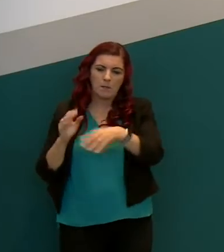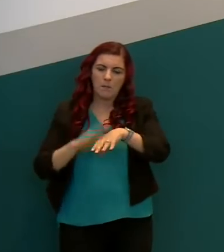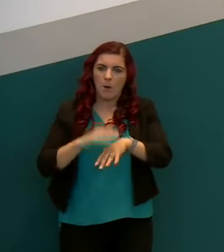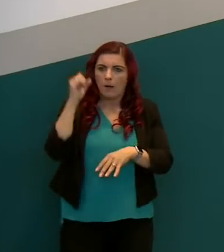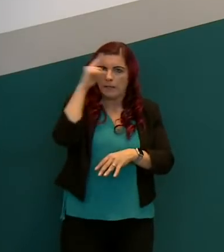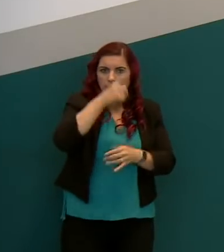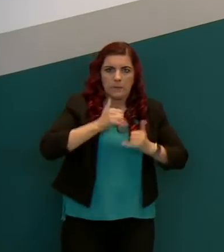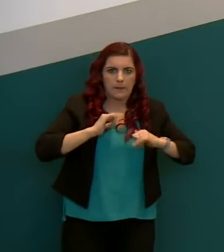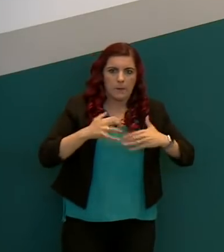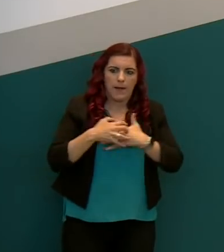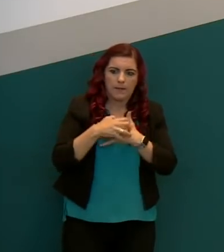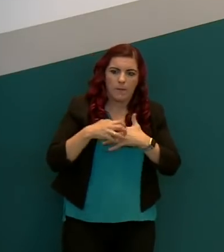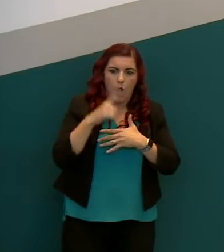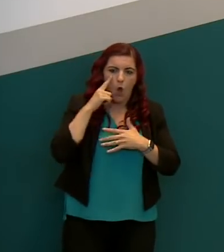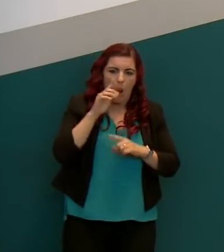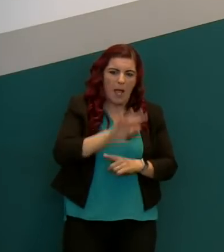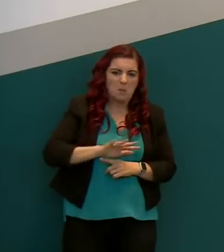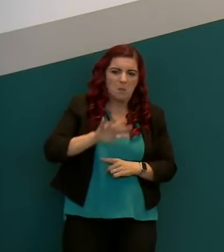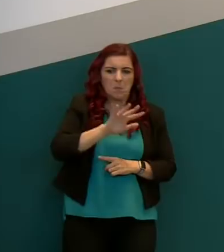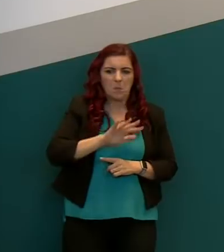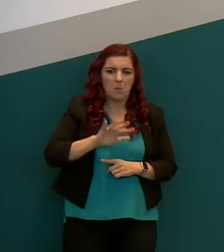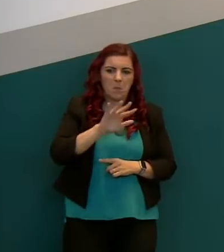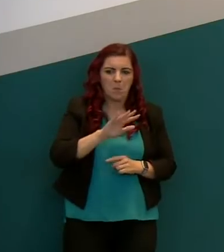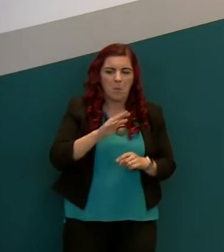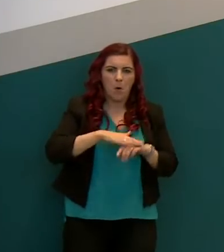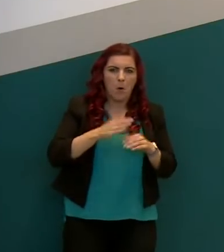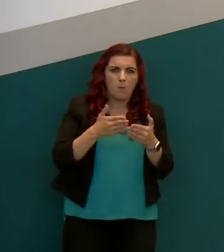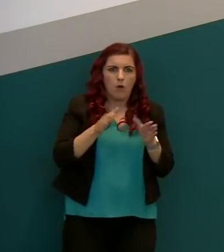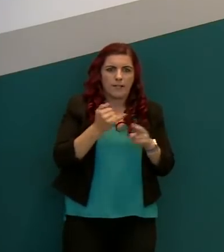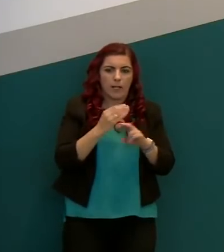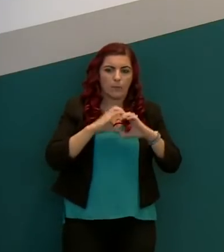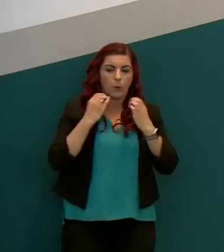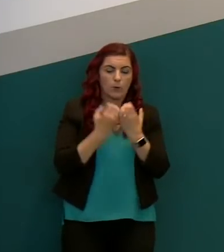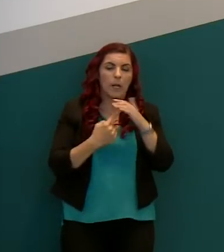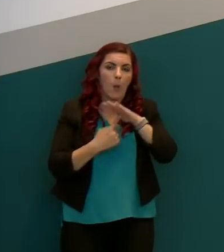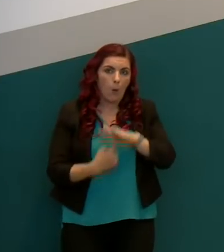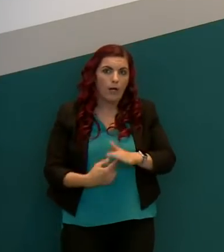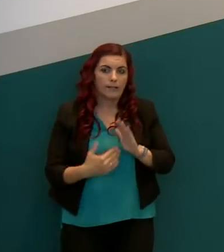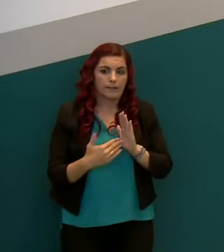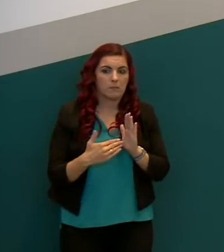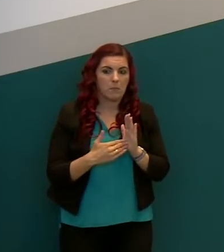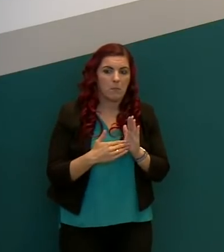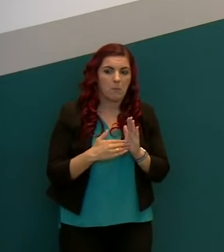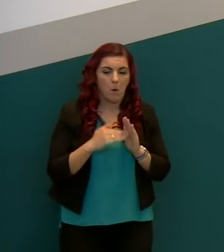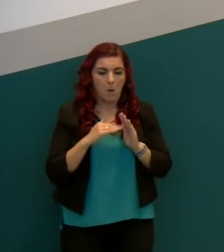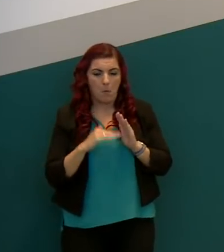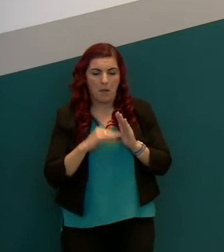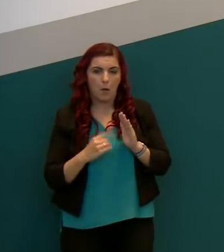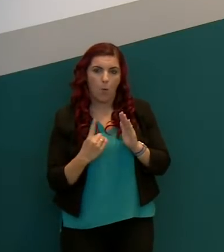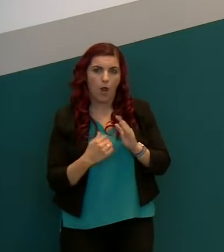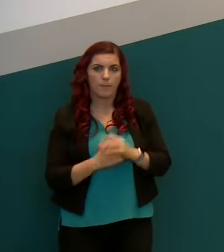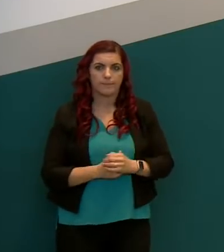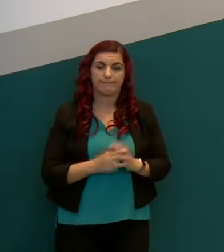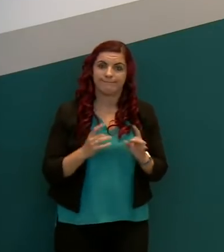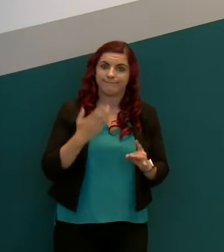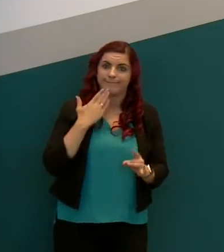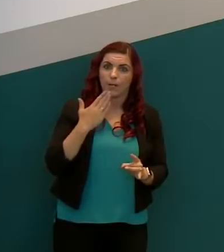to estimate, but it looks like the reproduction number more widely in the community is lower and closer to 1. Thank you very